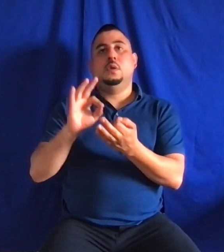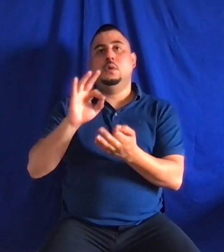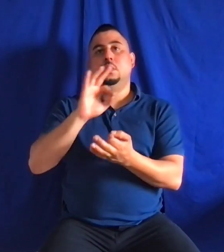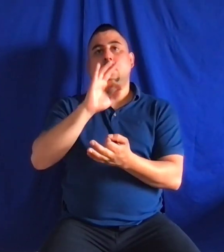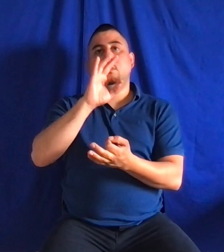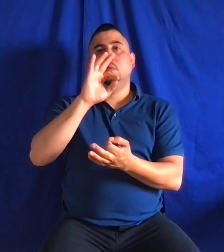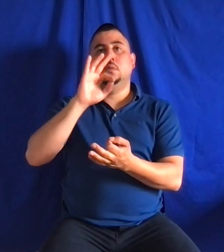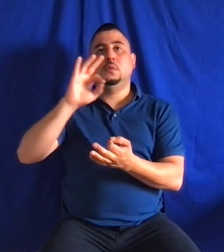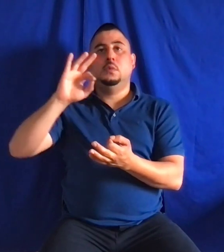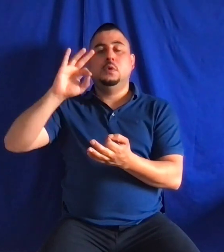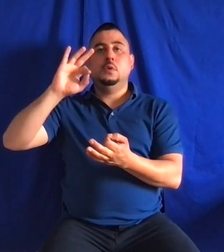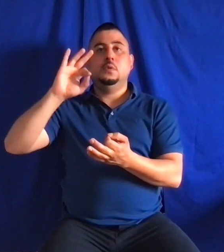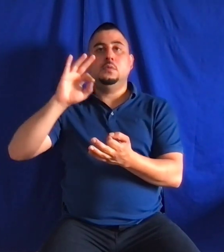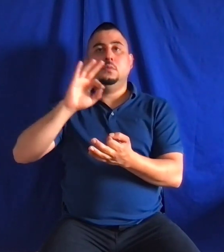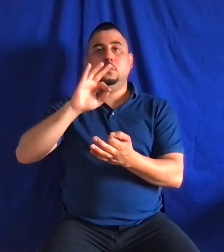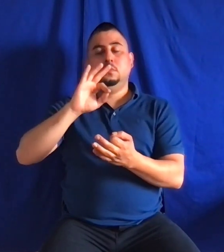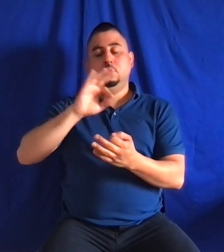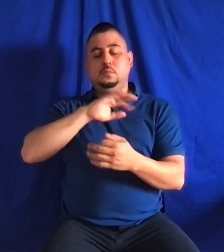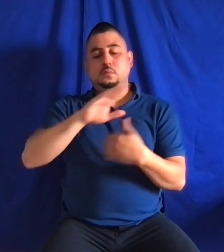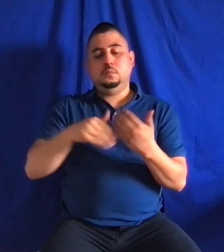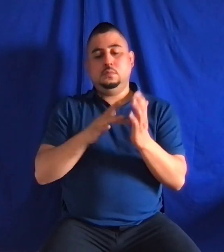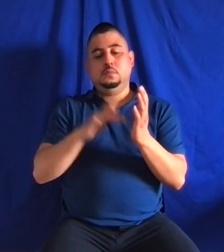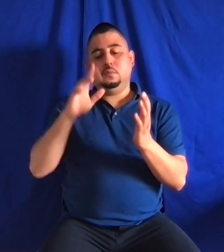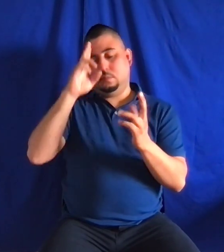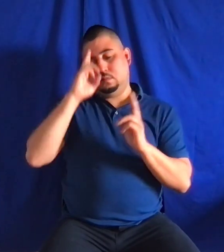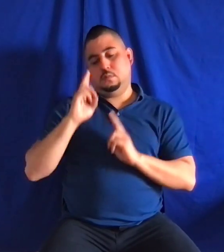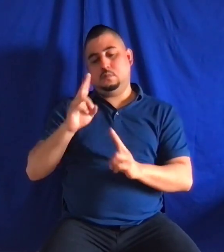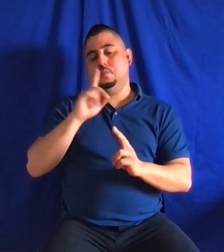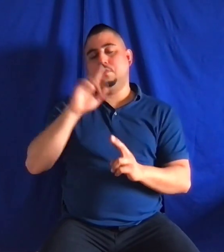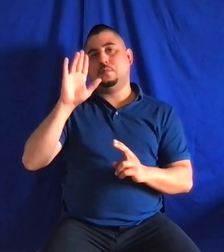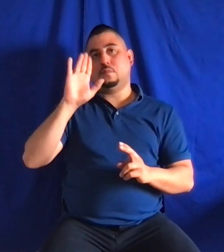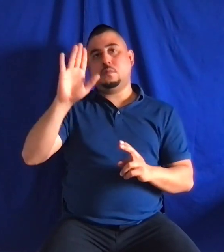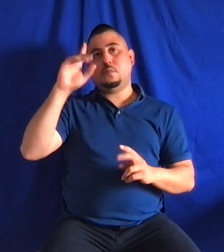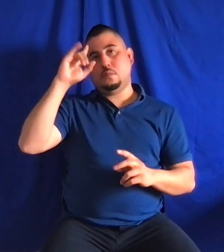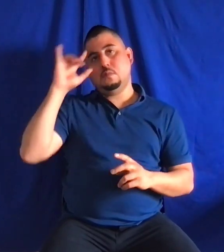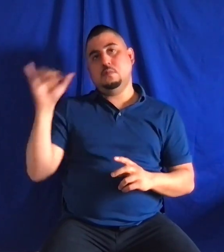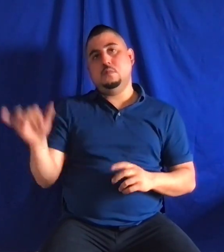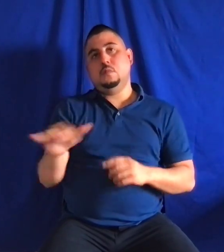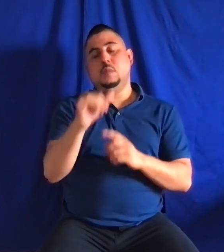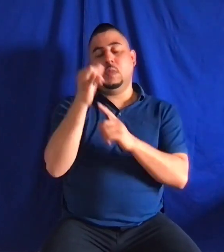Holy Spirit, all glory and honor is yours,